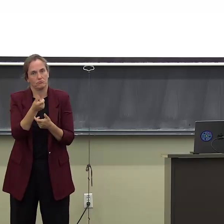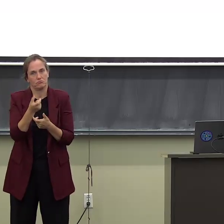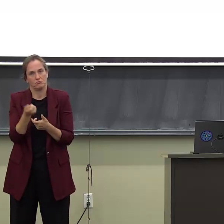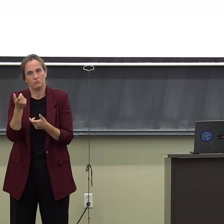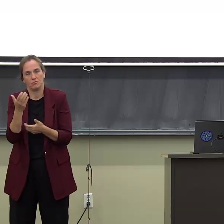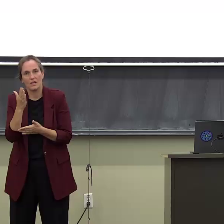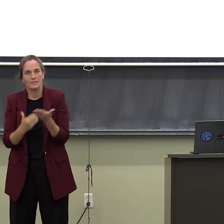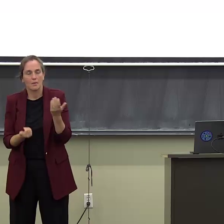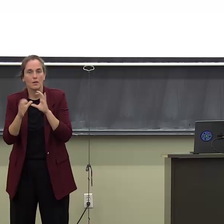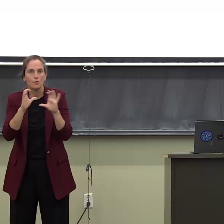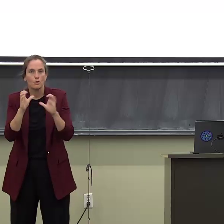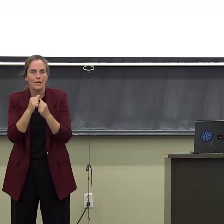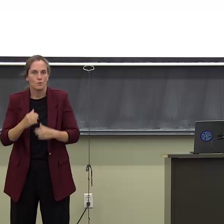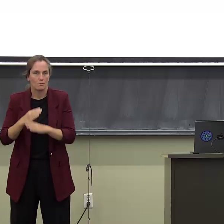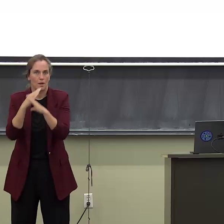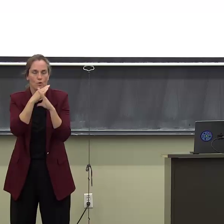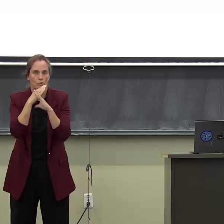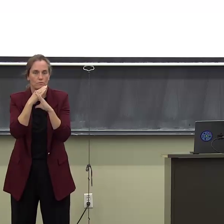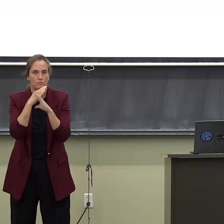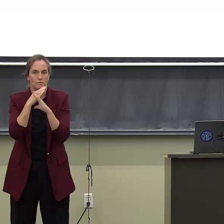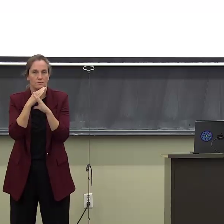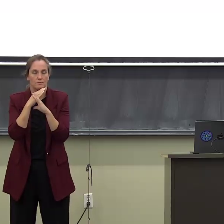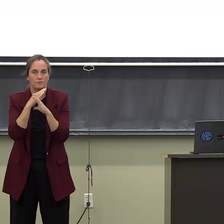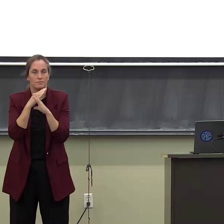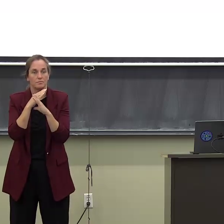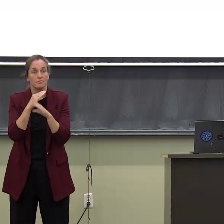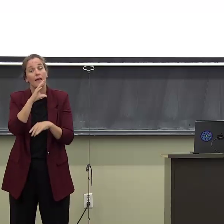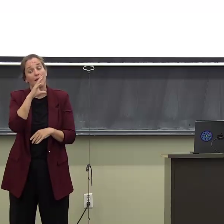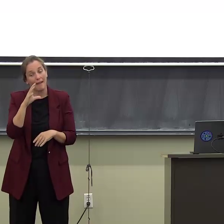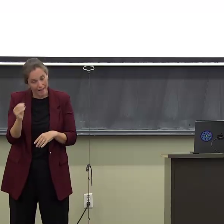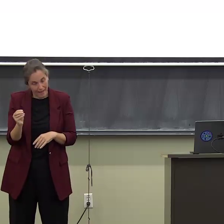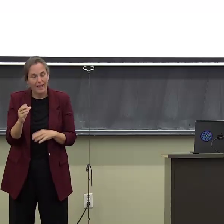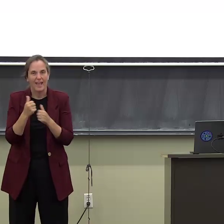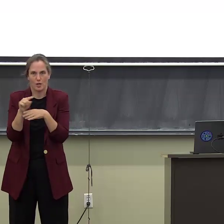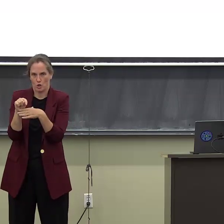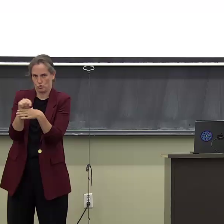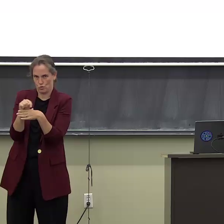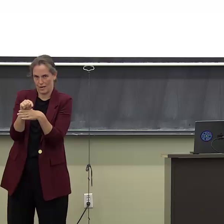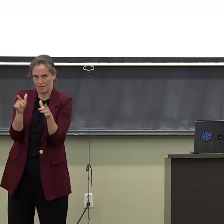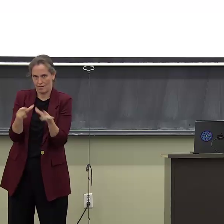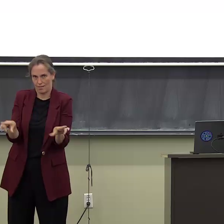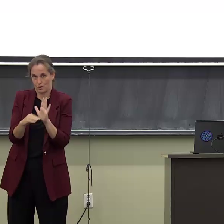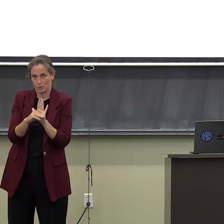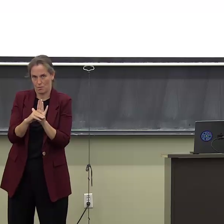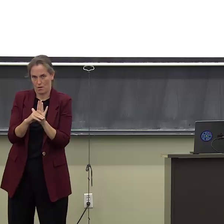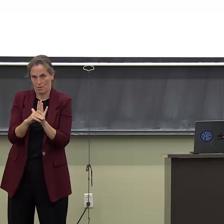communication barriers, and training a language model that can